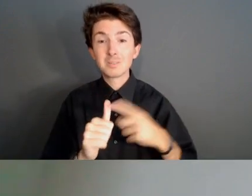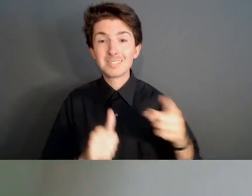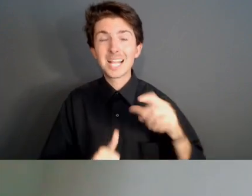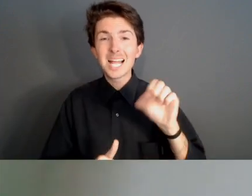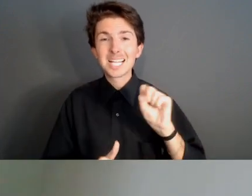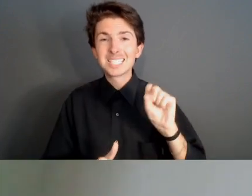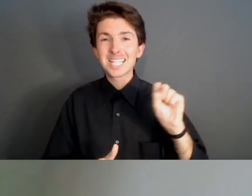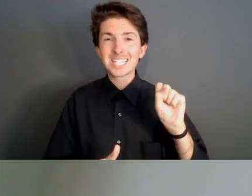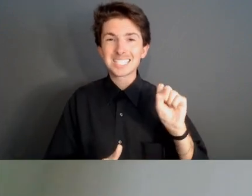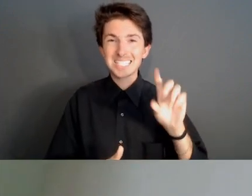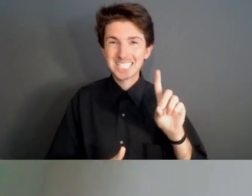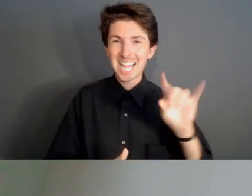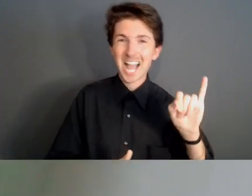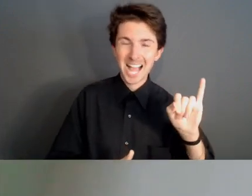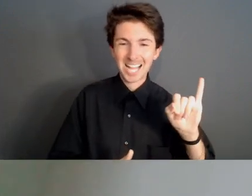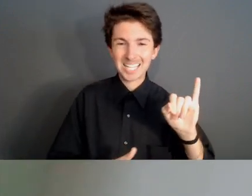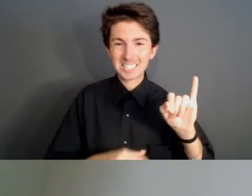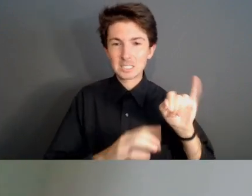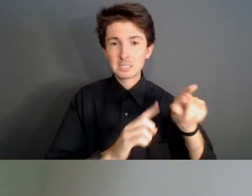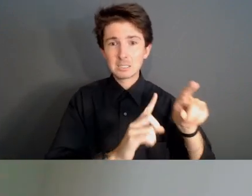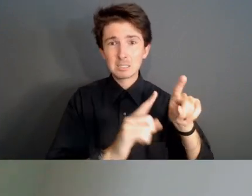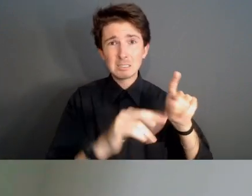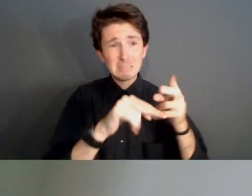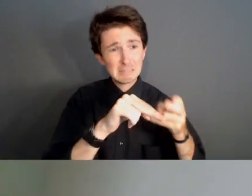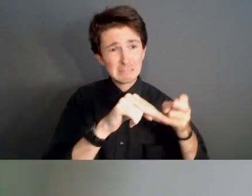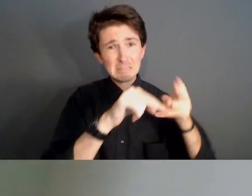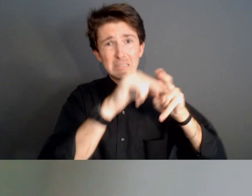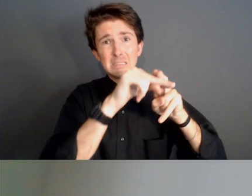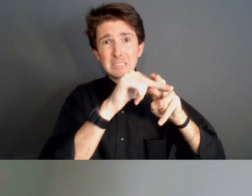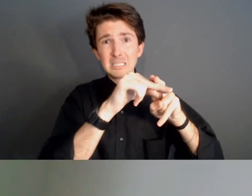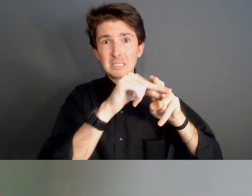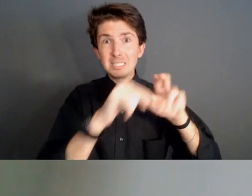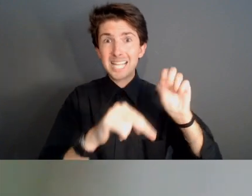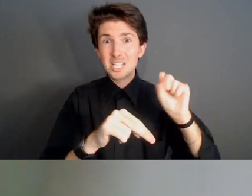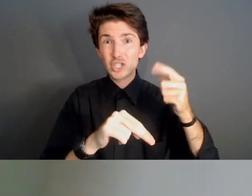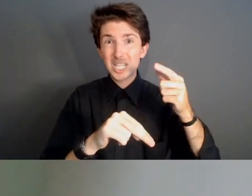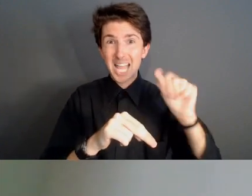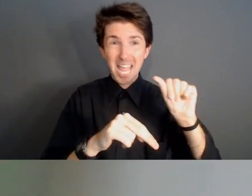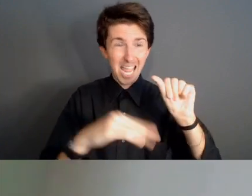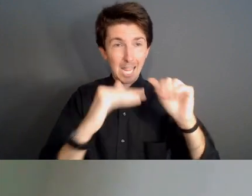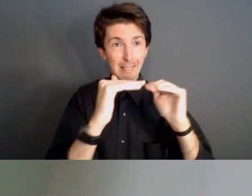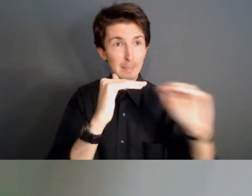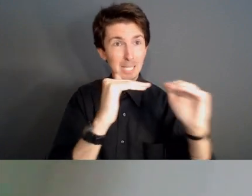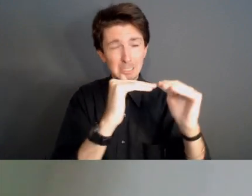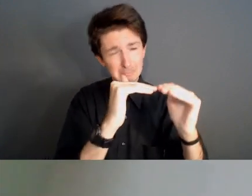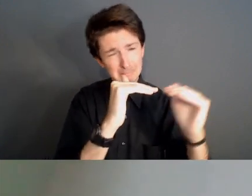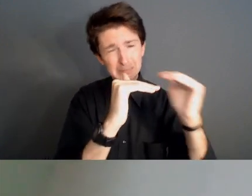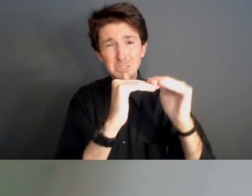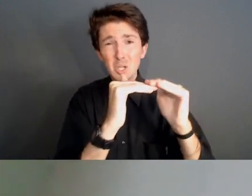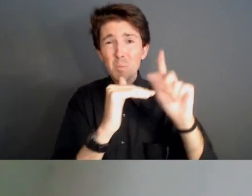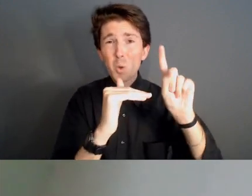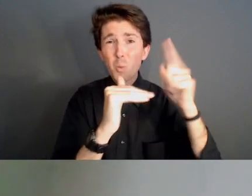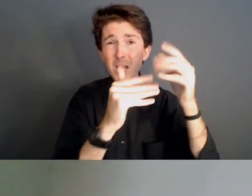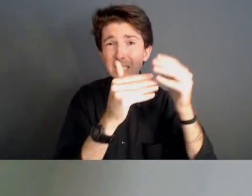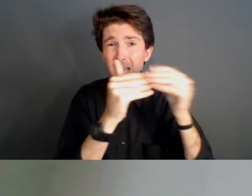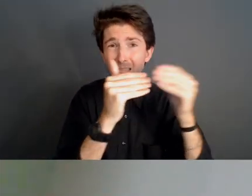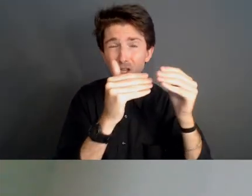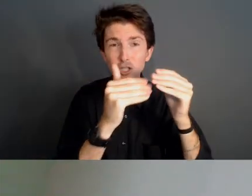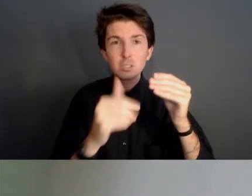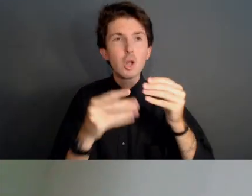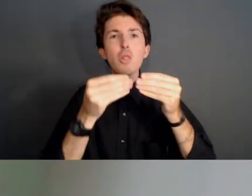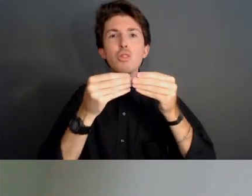Ssdi SGA cash cliff, where going over SGA by even $1 causes people with disabilities to lose all